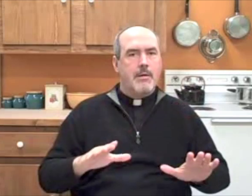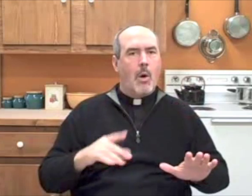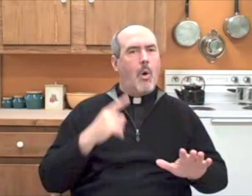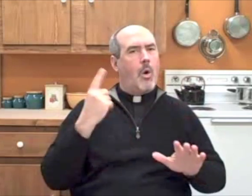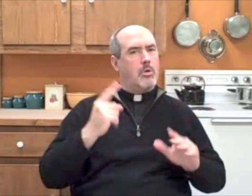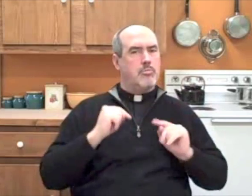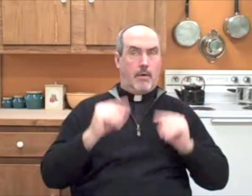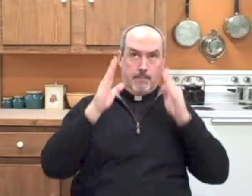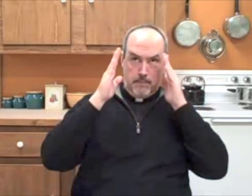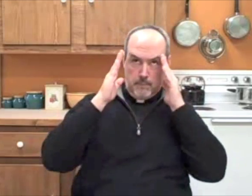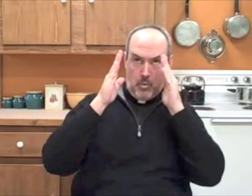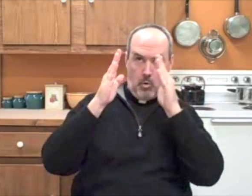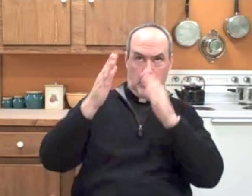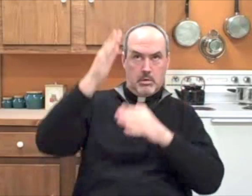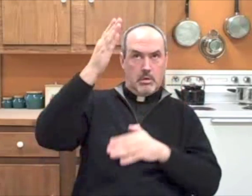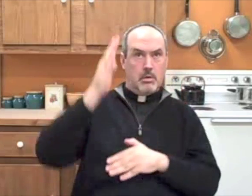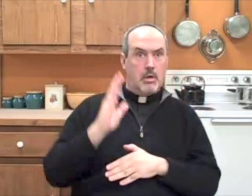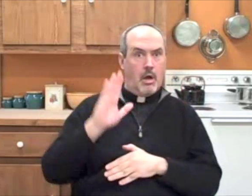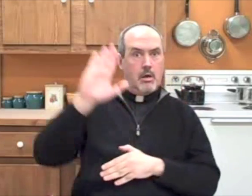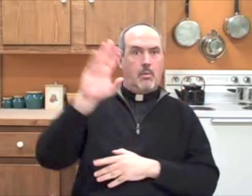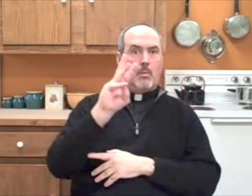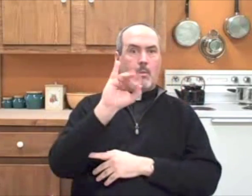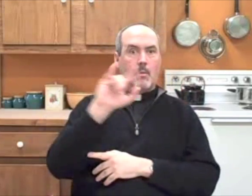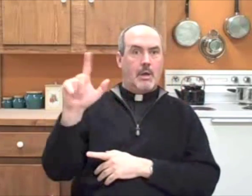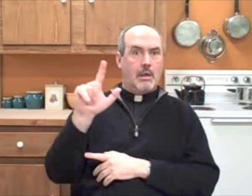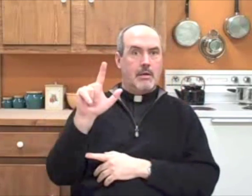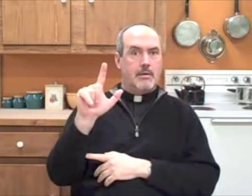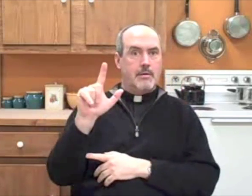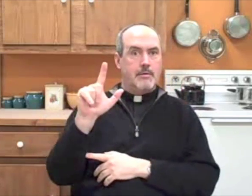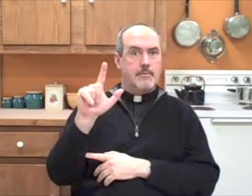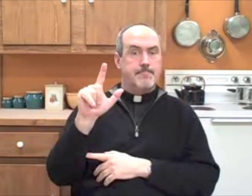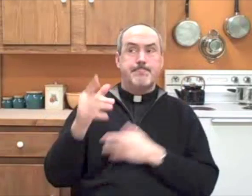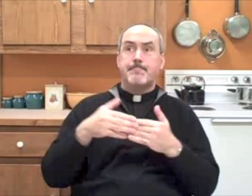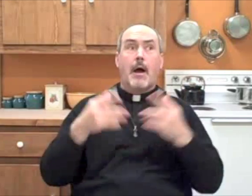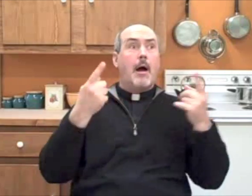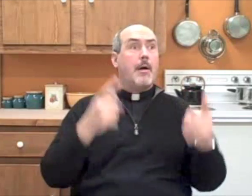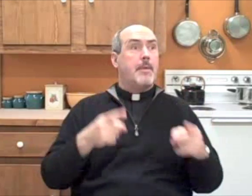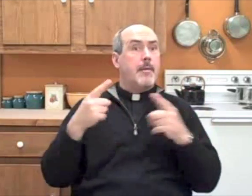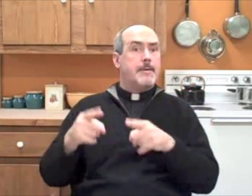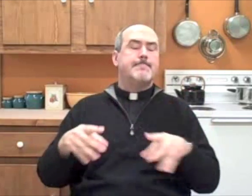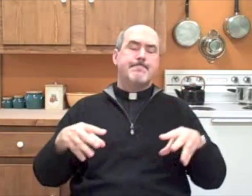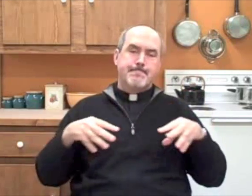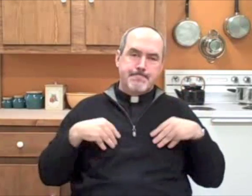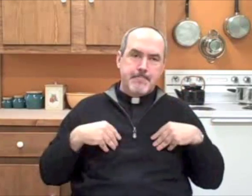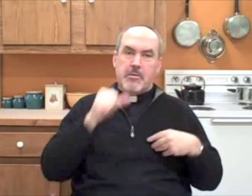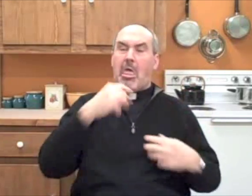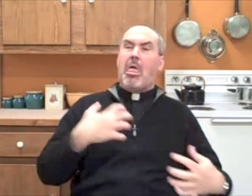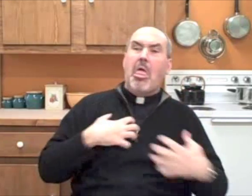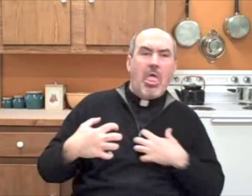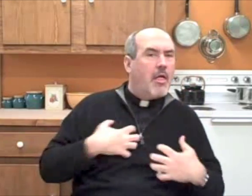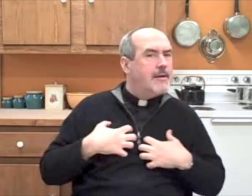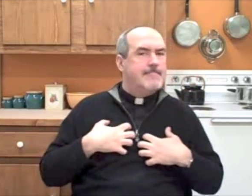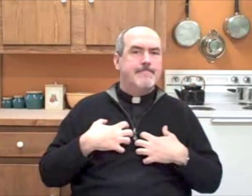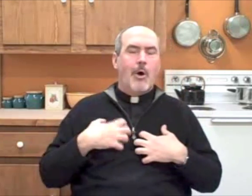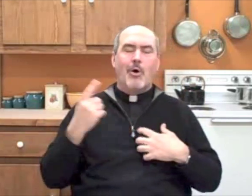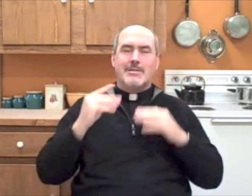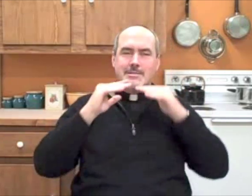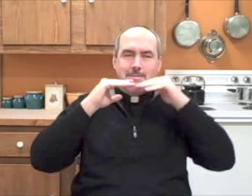very calm, very peaceful, and always focused on God's will. When things happened, she didn't